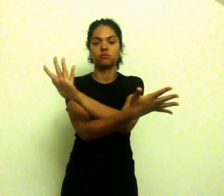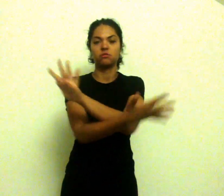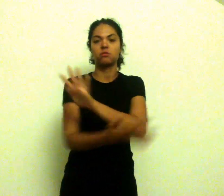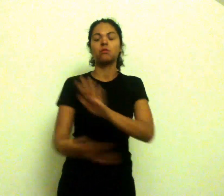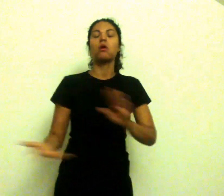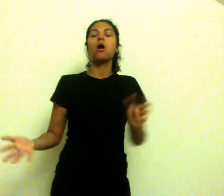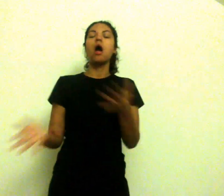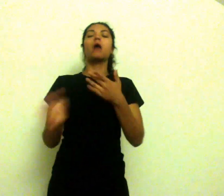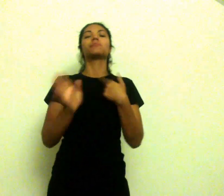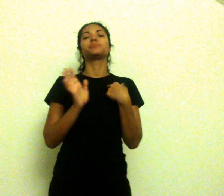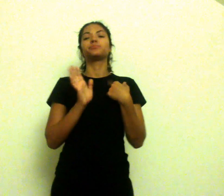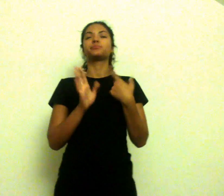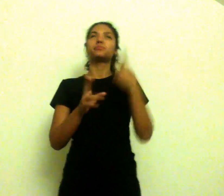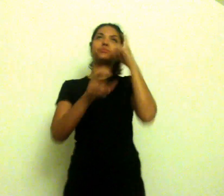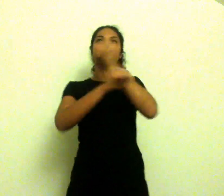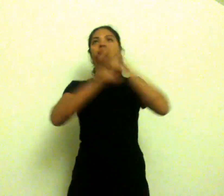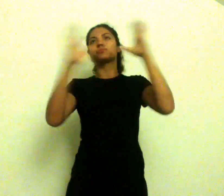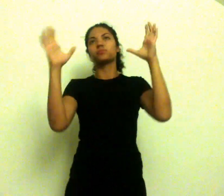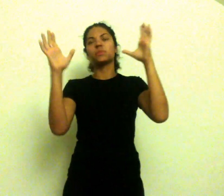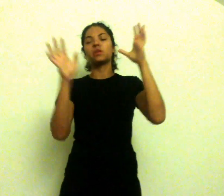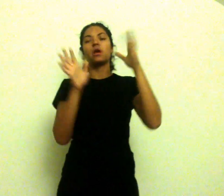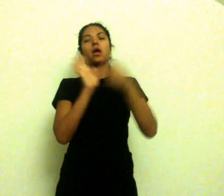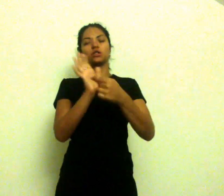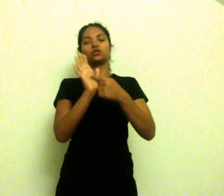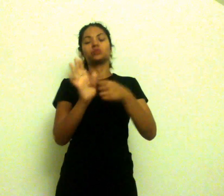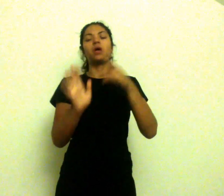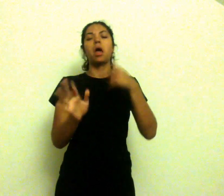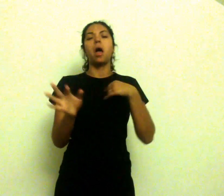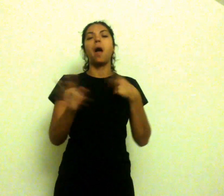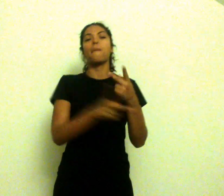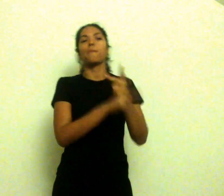borrow is from C.S. Lewis's writings, A Pilgrim's Regress.